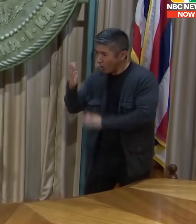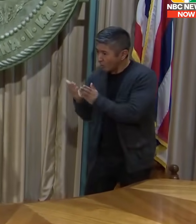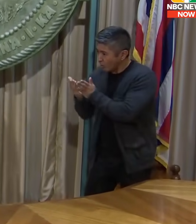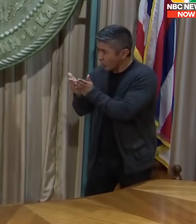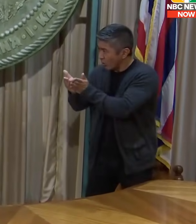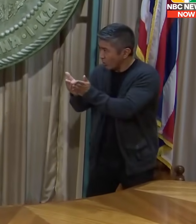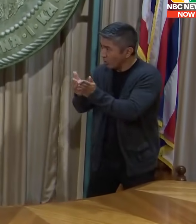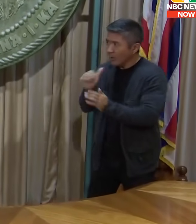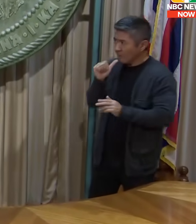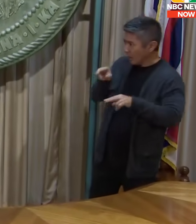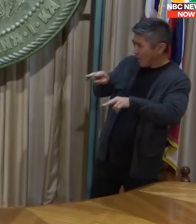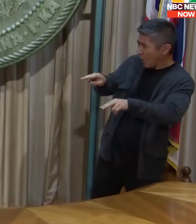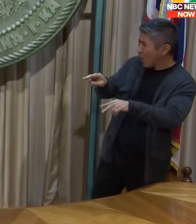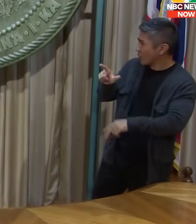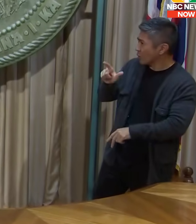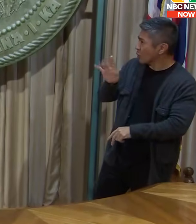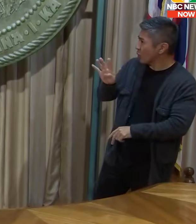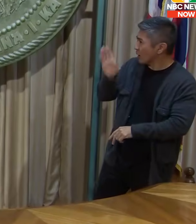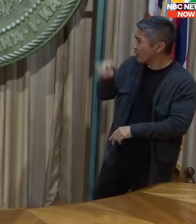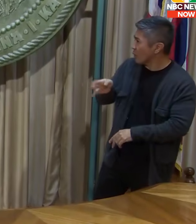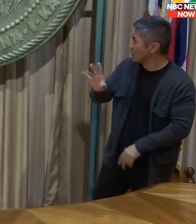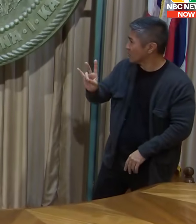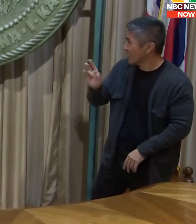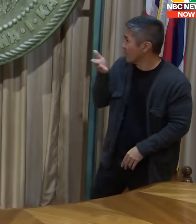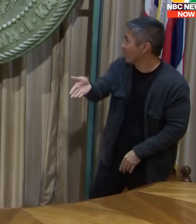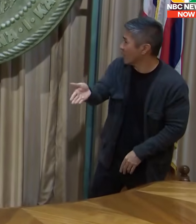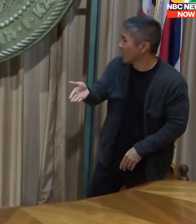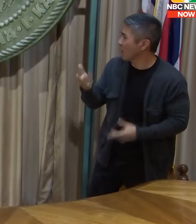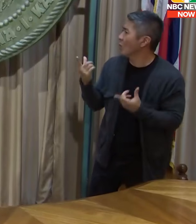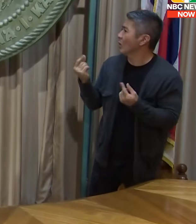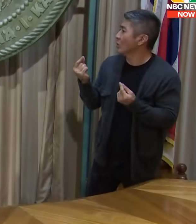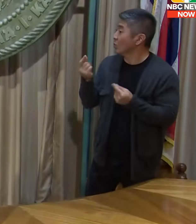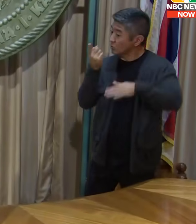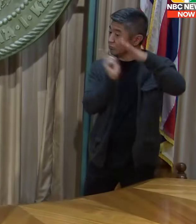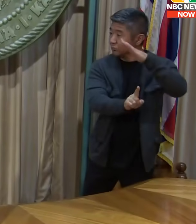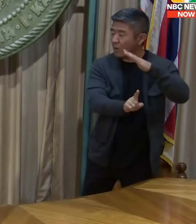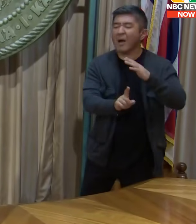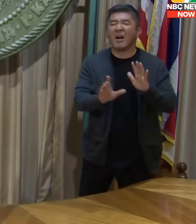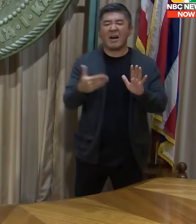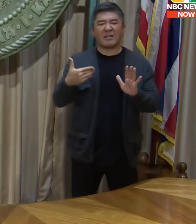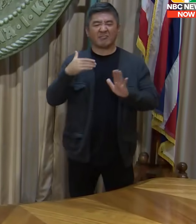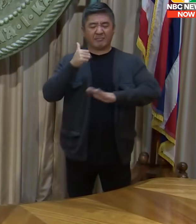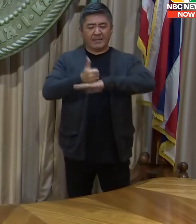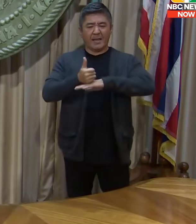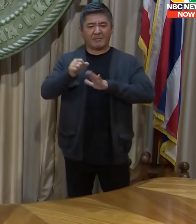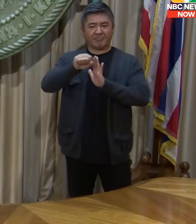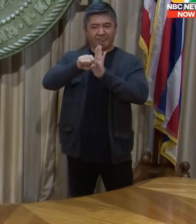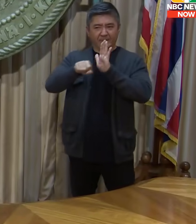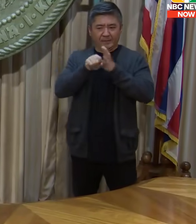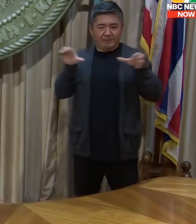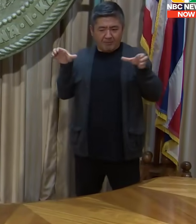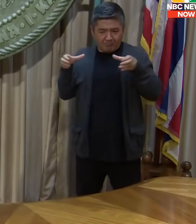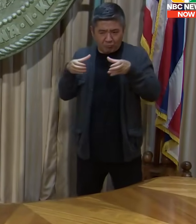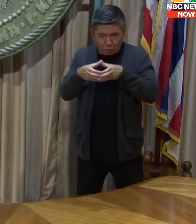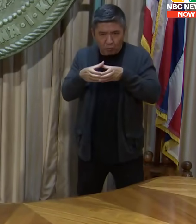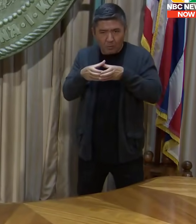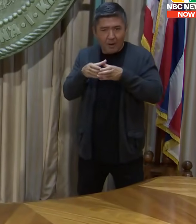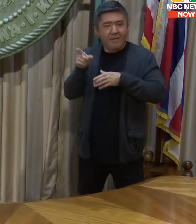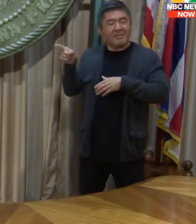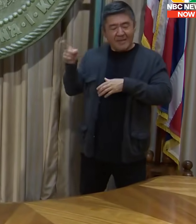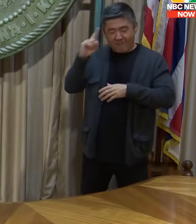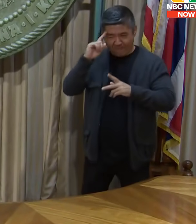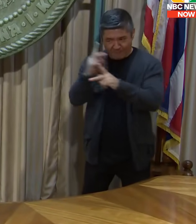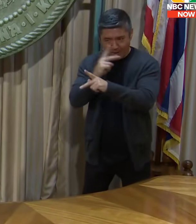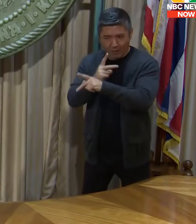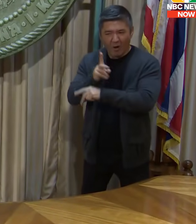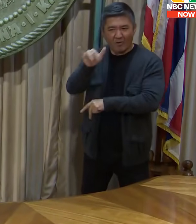quarantine be required there as well? So we stood up the State Law Enforcement Coalition. They're taking a look at that problem set. We'll